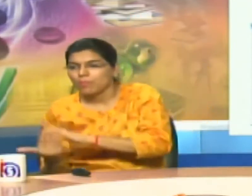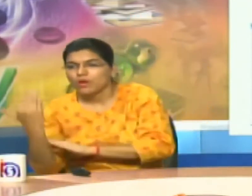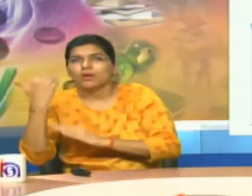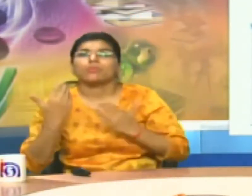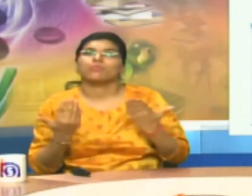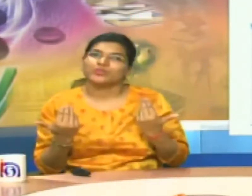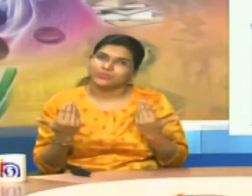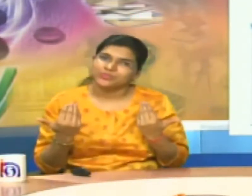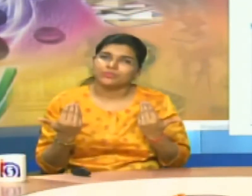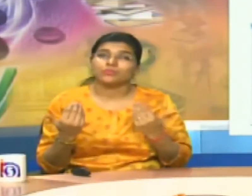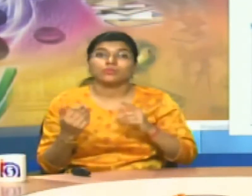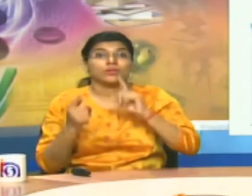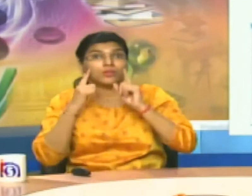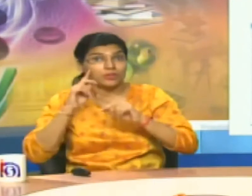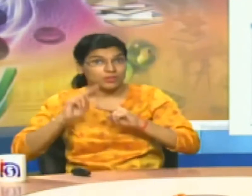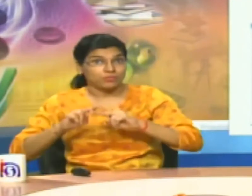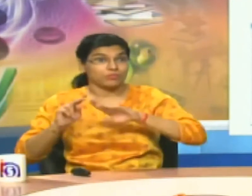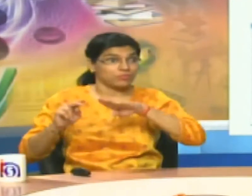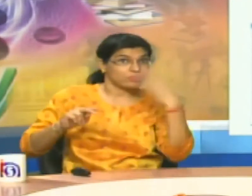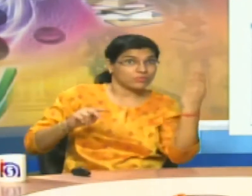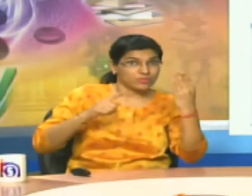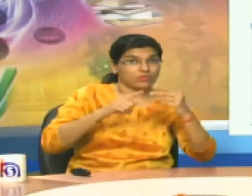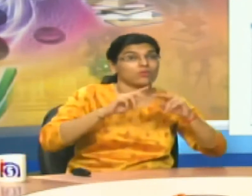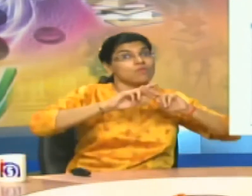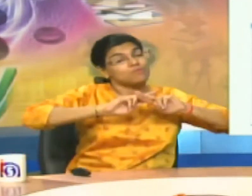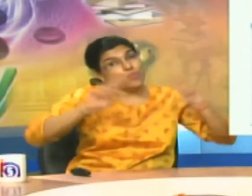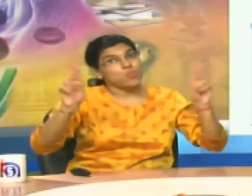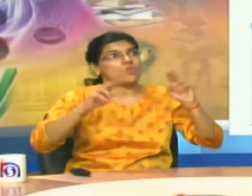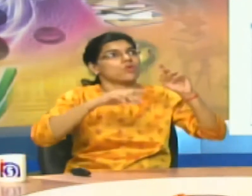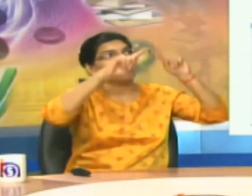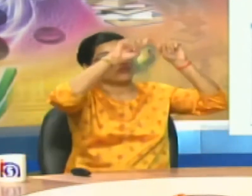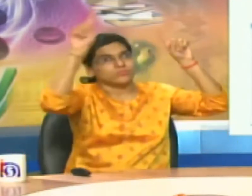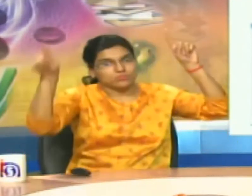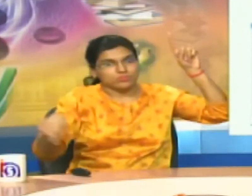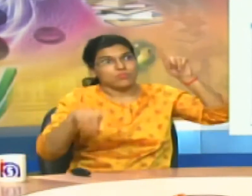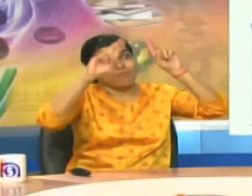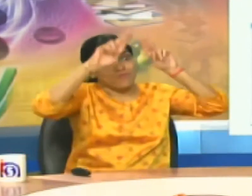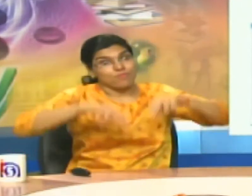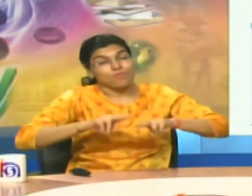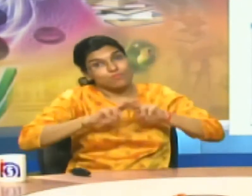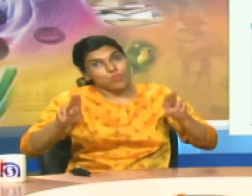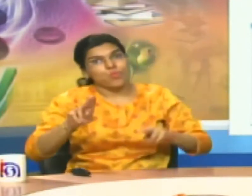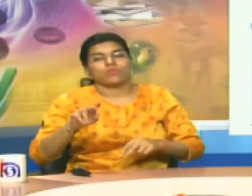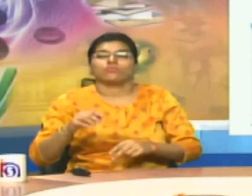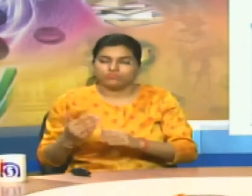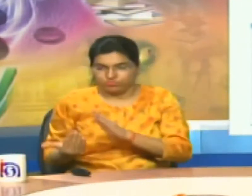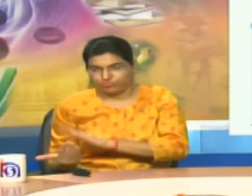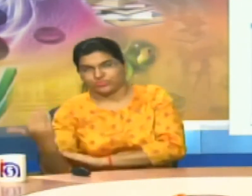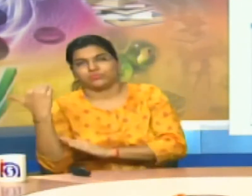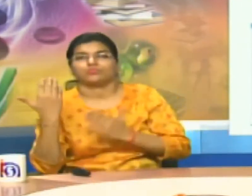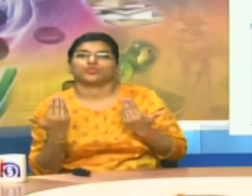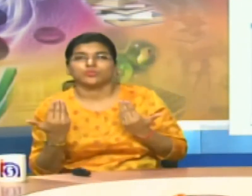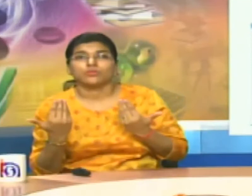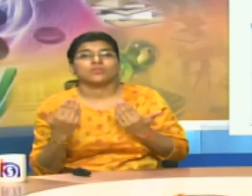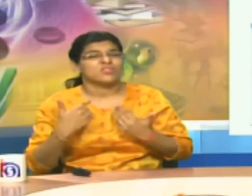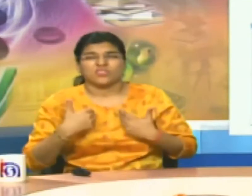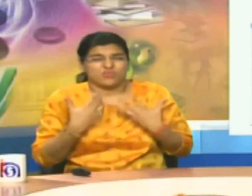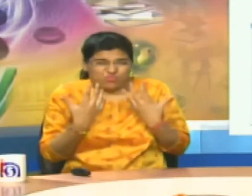place and then we can take print out of that small portion only. So, that is used for taking print out of a small